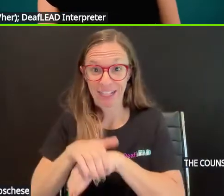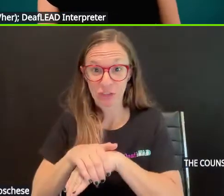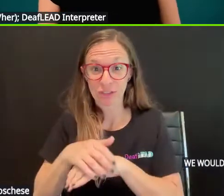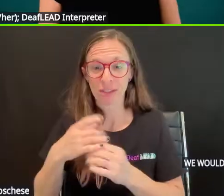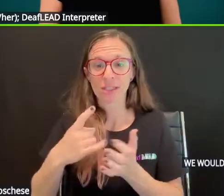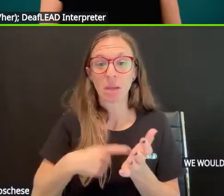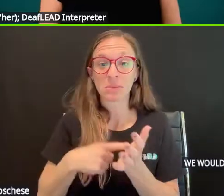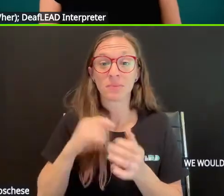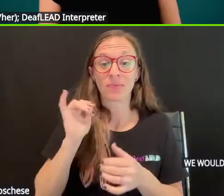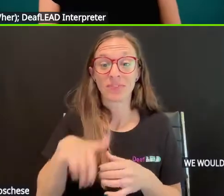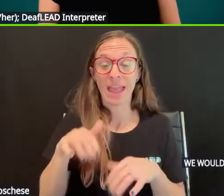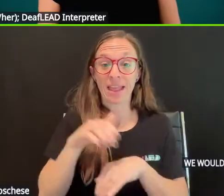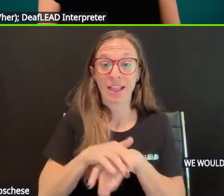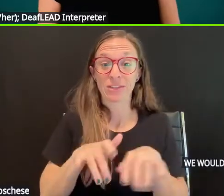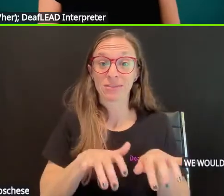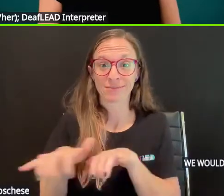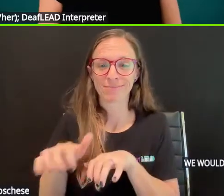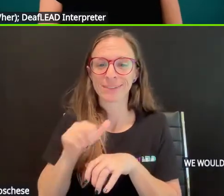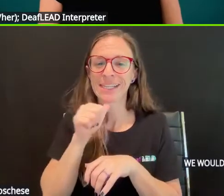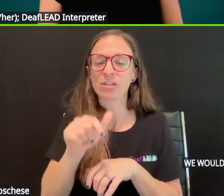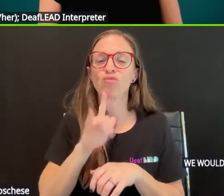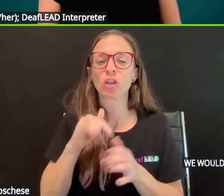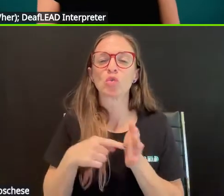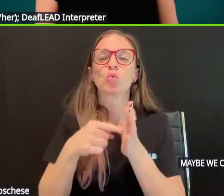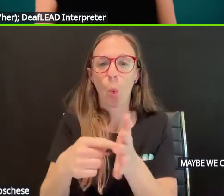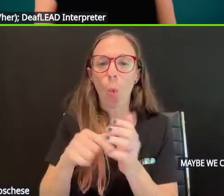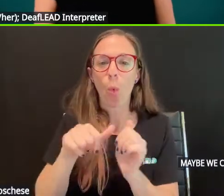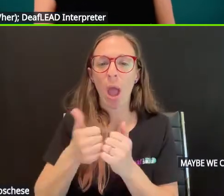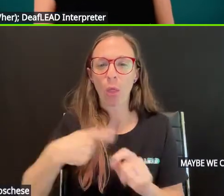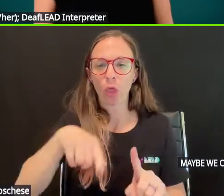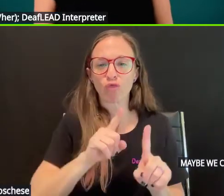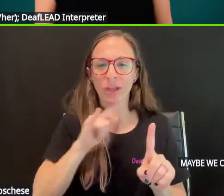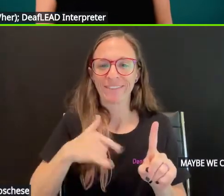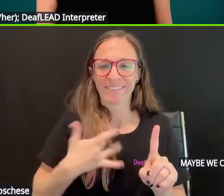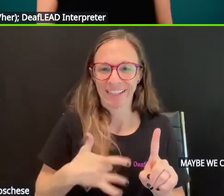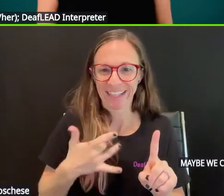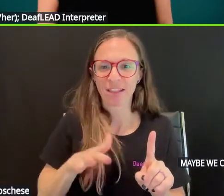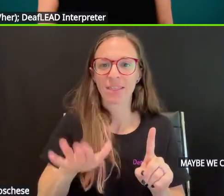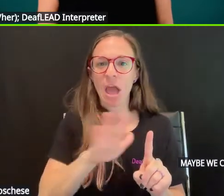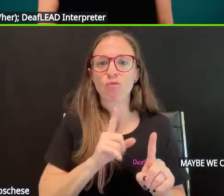crisis counselors can take note of that. Also,